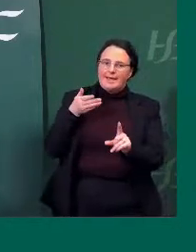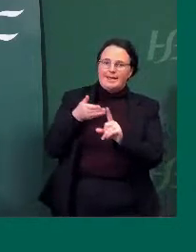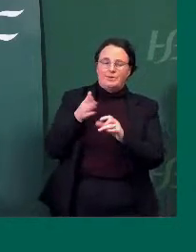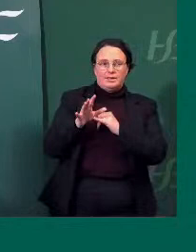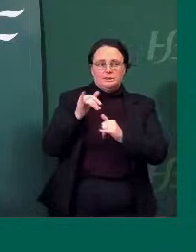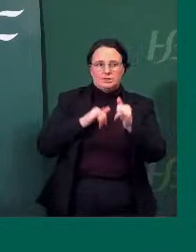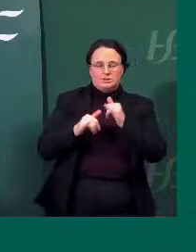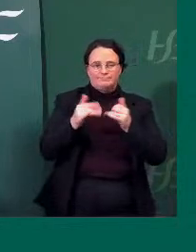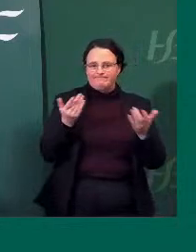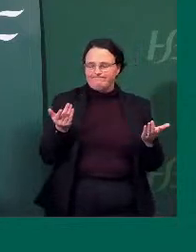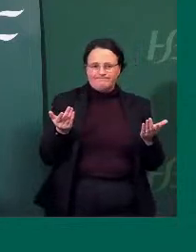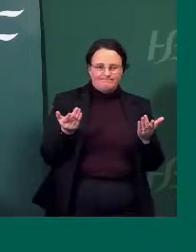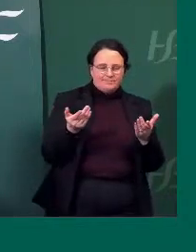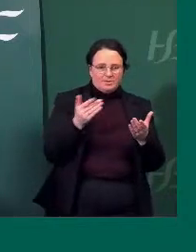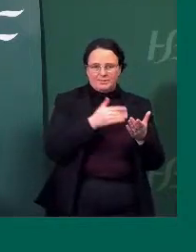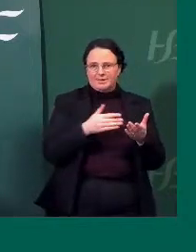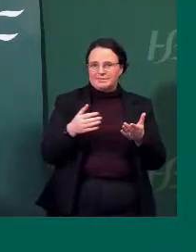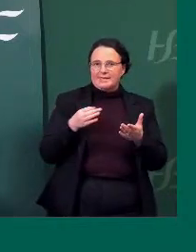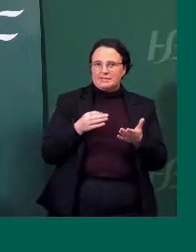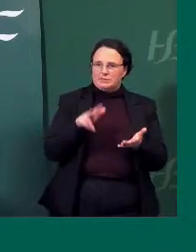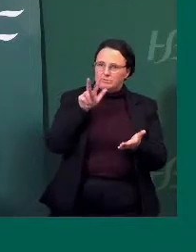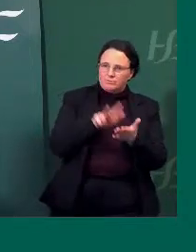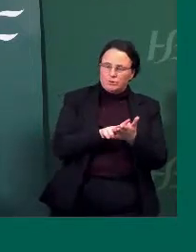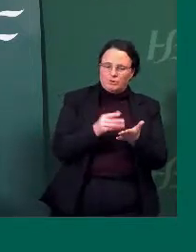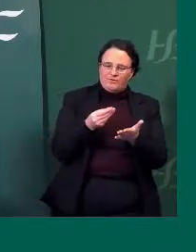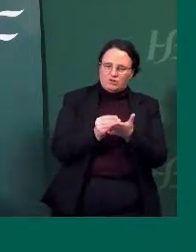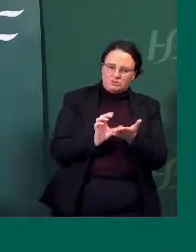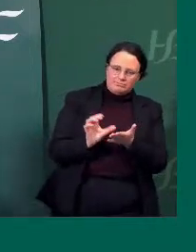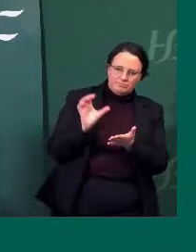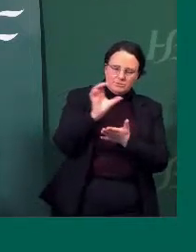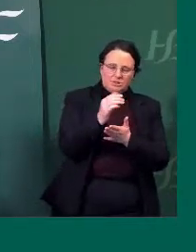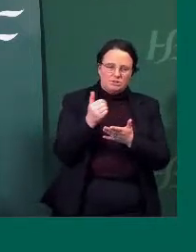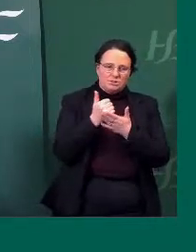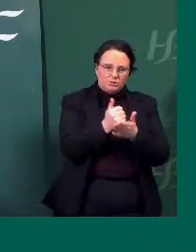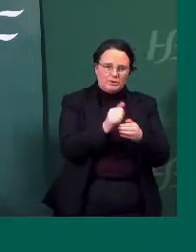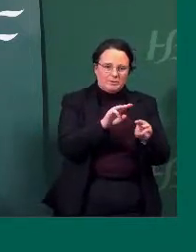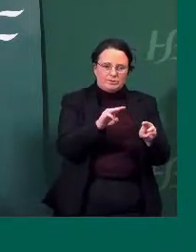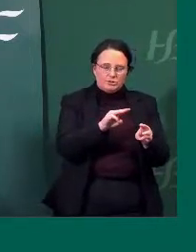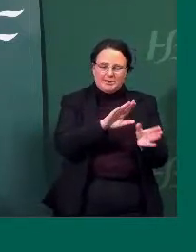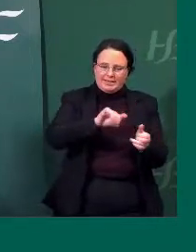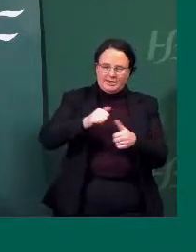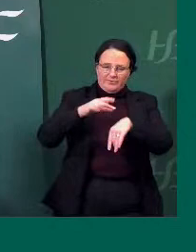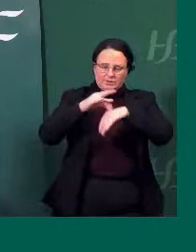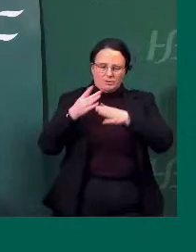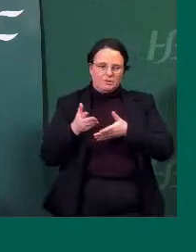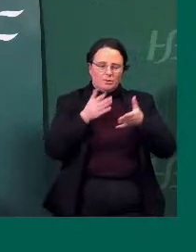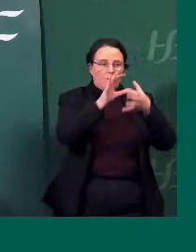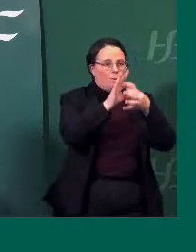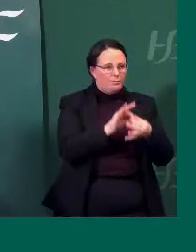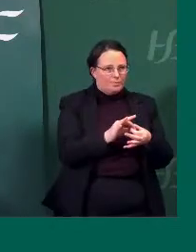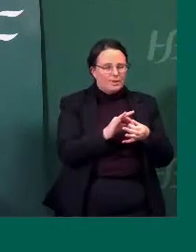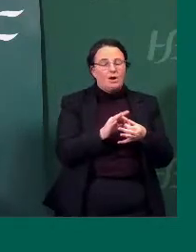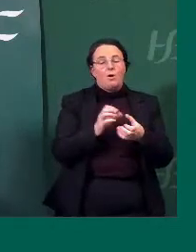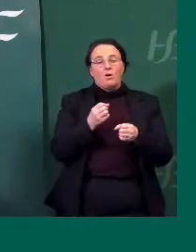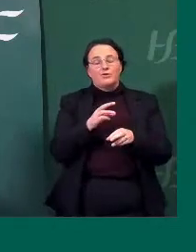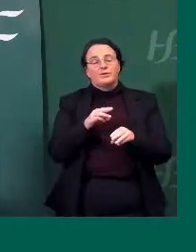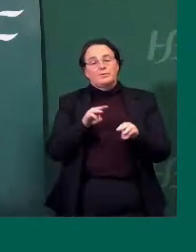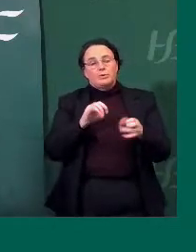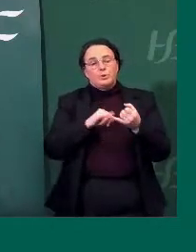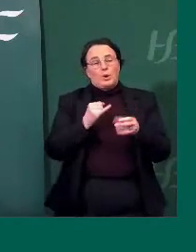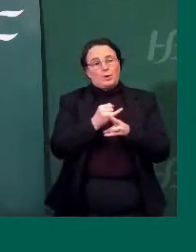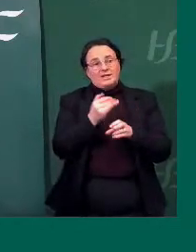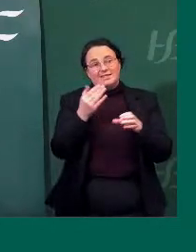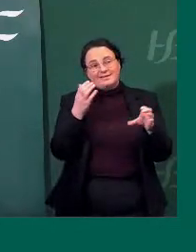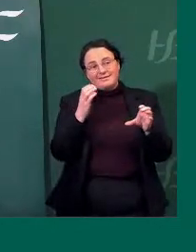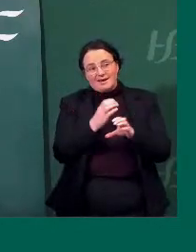about not being able to get approved funding to support people to go home, etc. And the numbers of waiting carers were actually very low. So